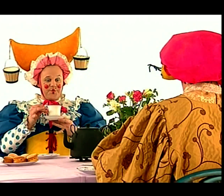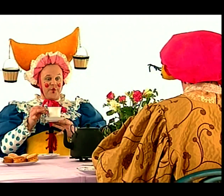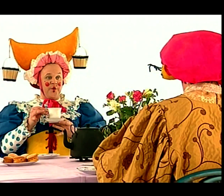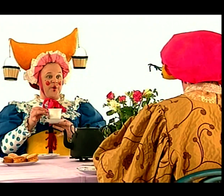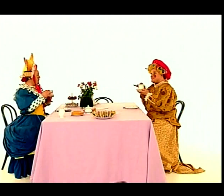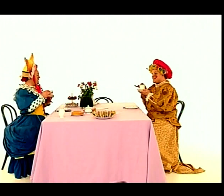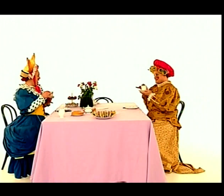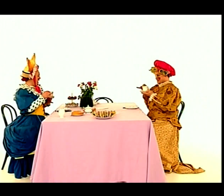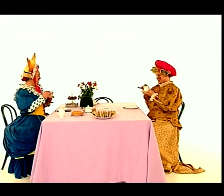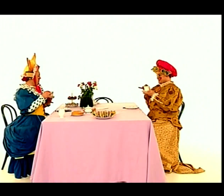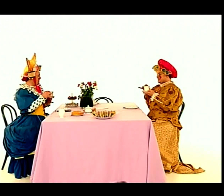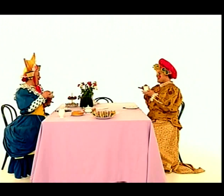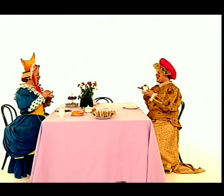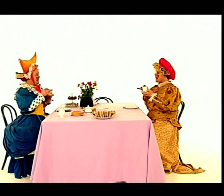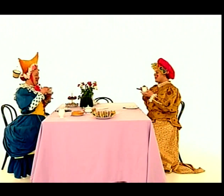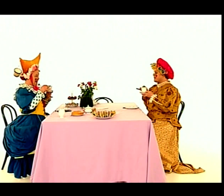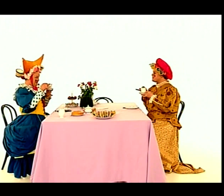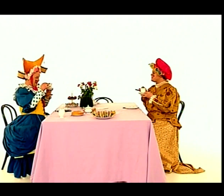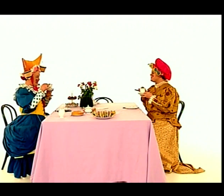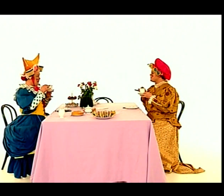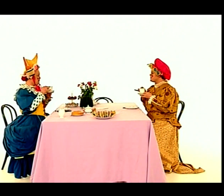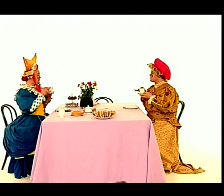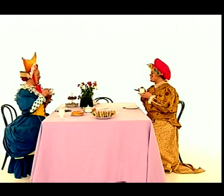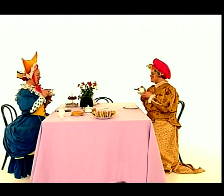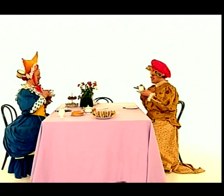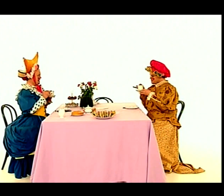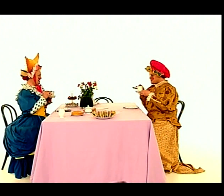Oh, yes, a lovely cup of tea.